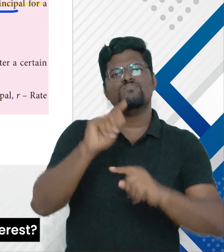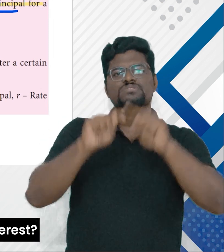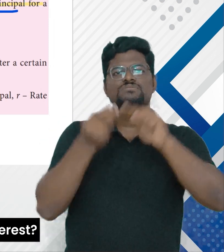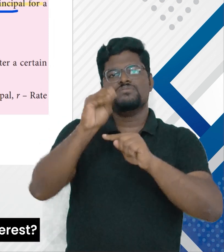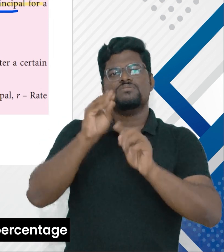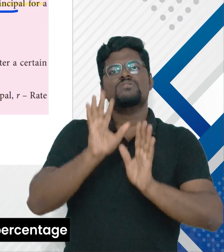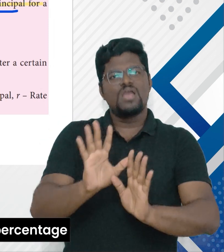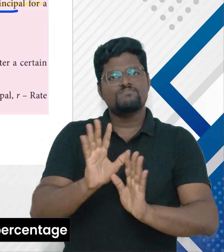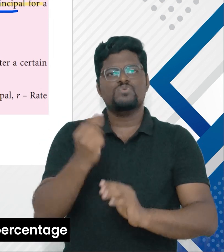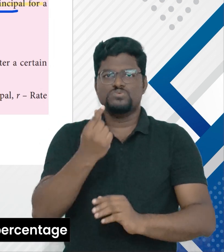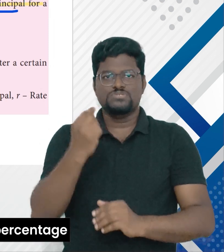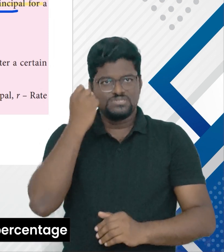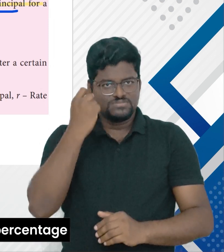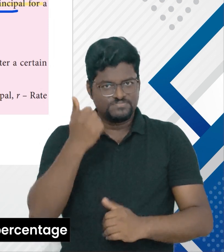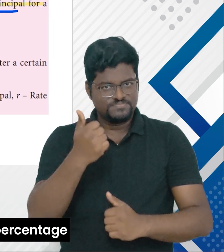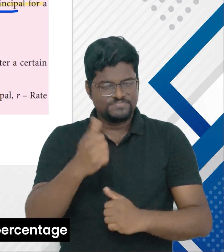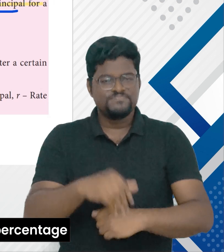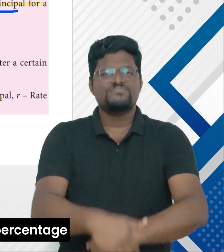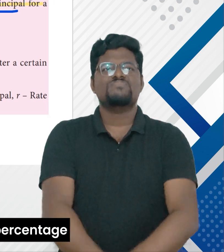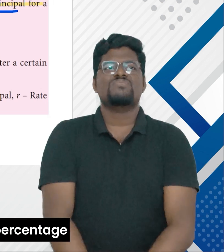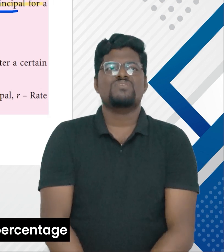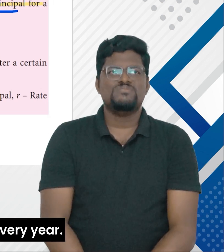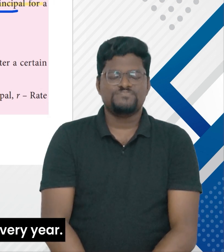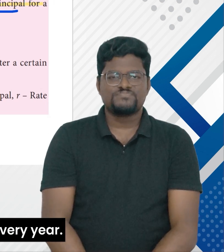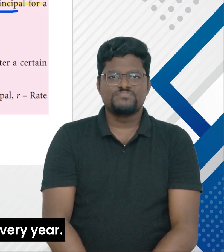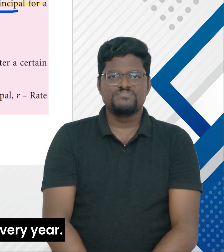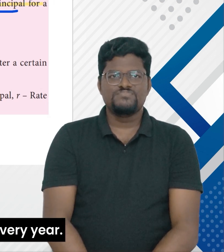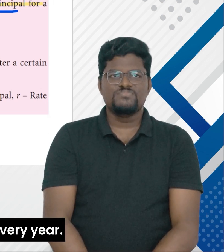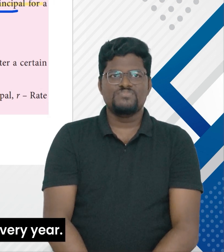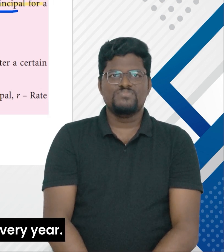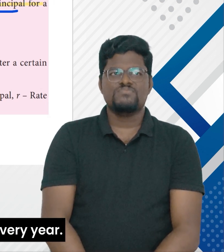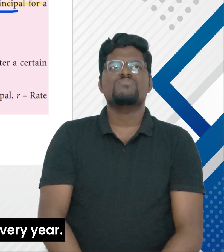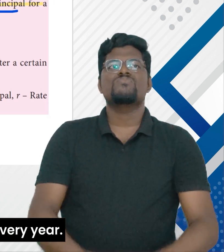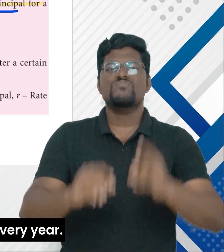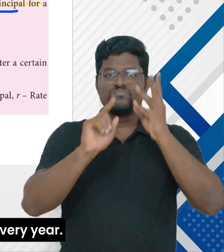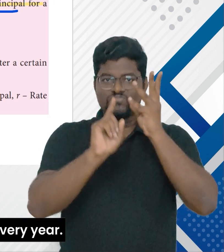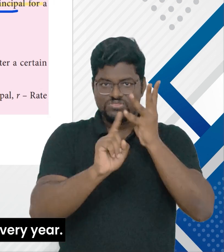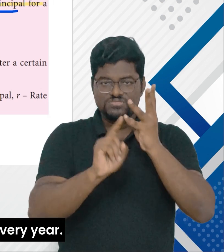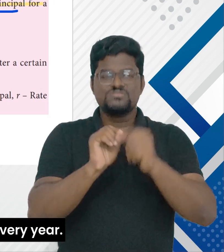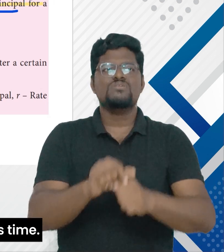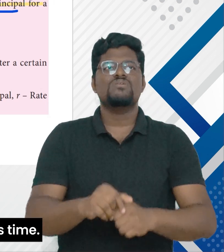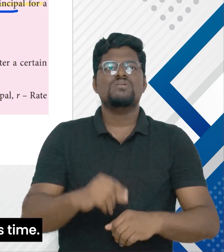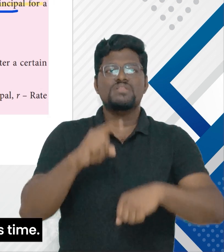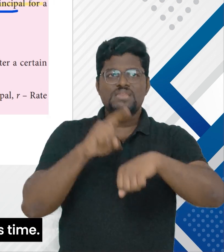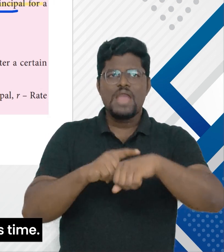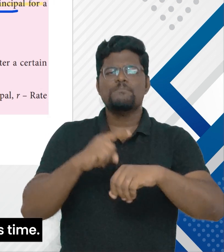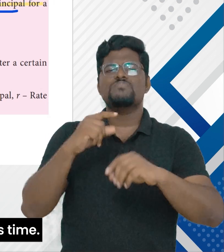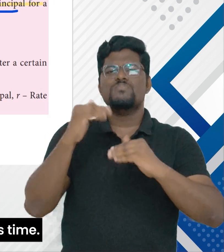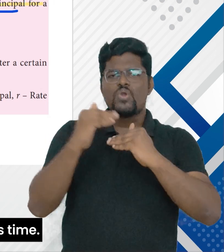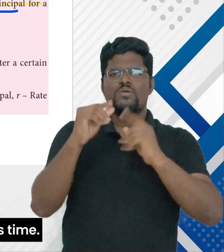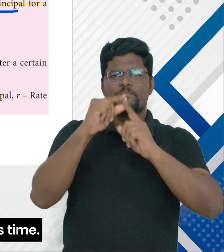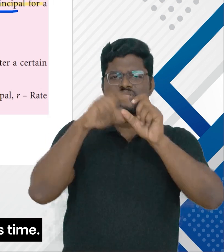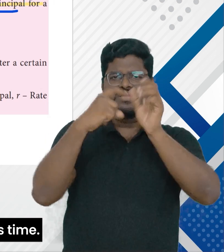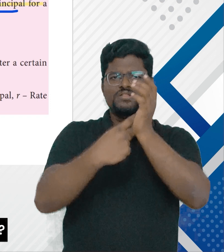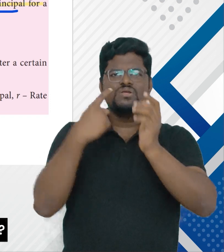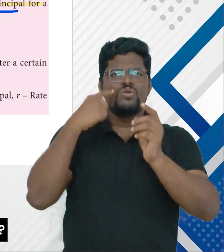of interest? Rate of interest is the percentage of the principal paid every year. And the next one is